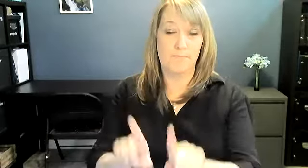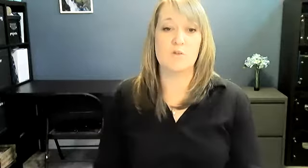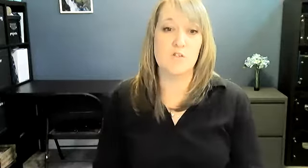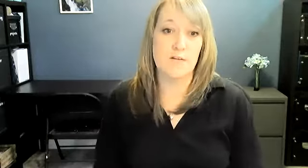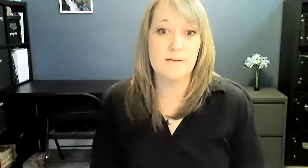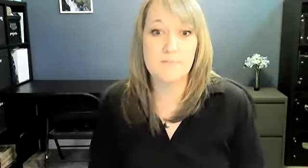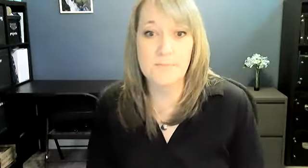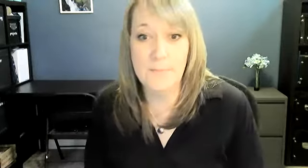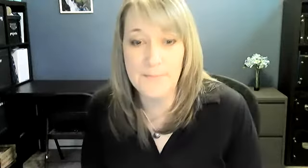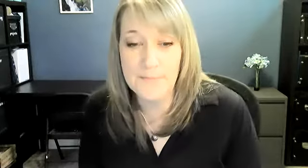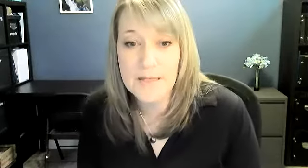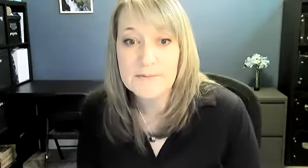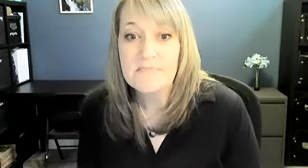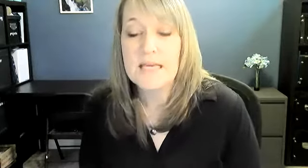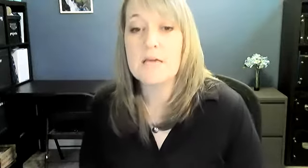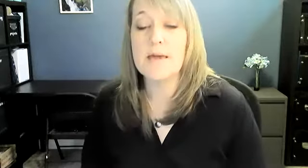Or during. Email.